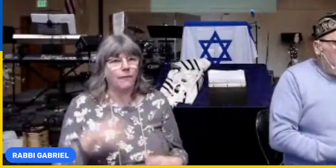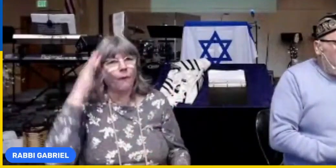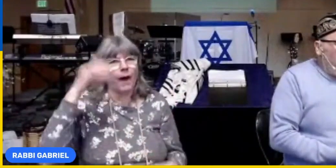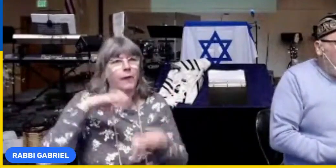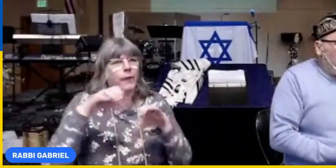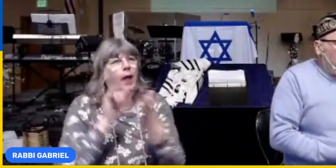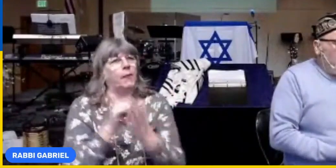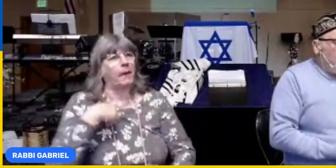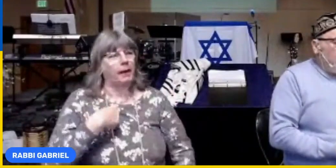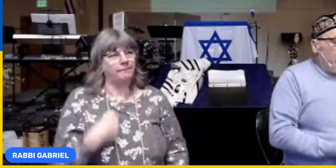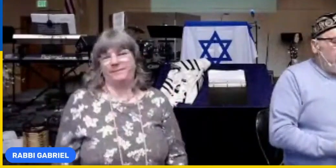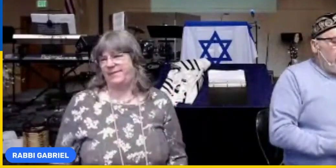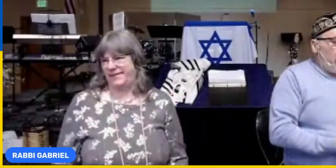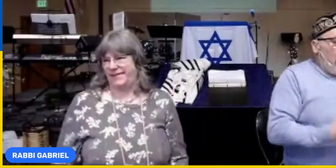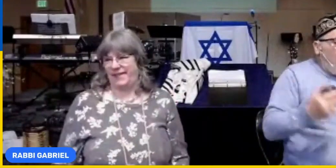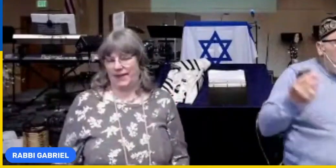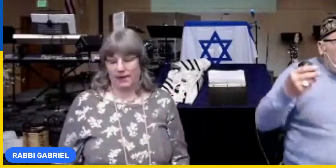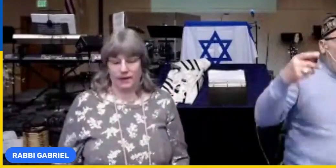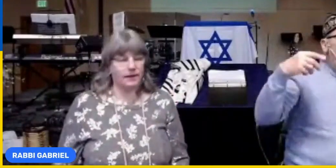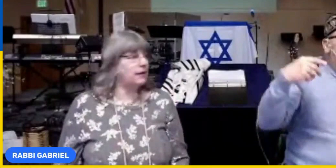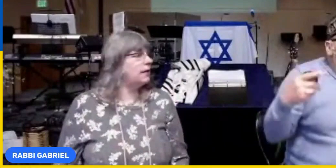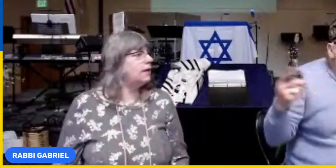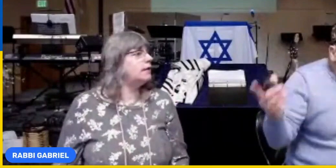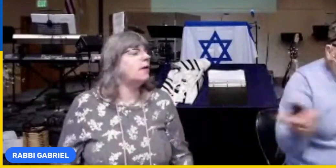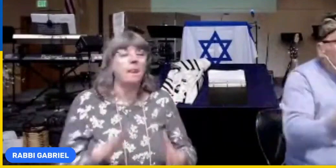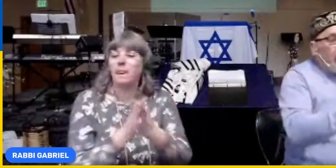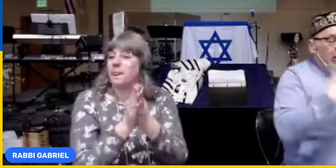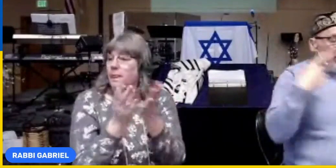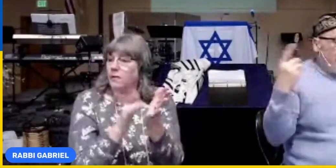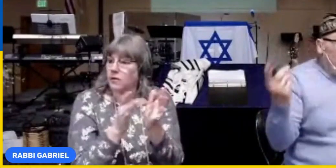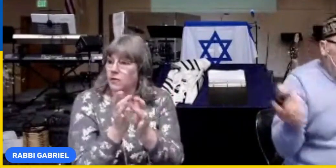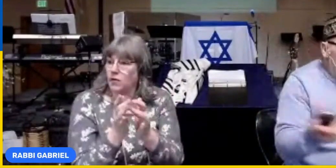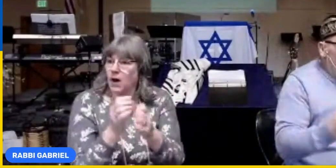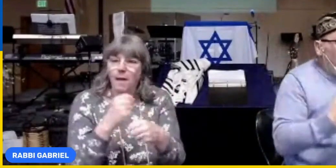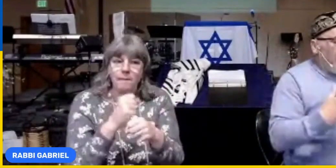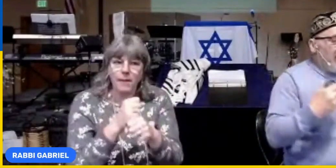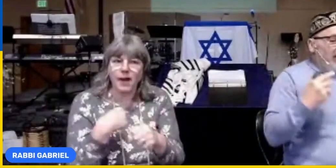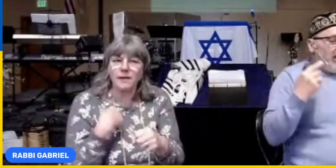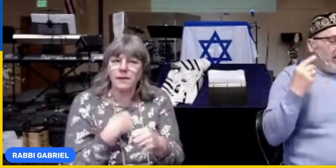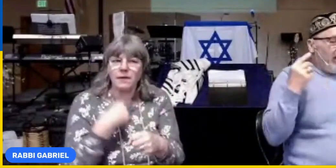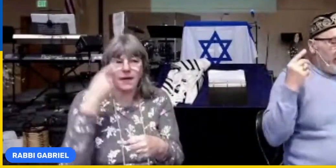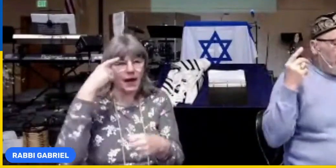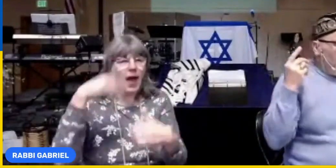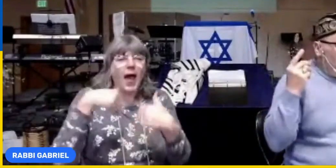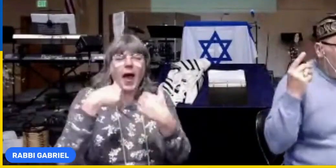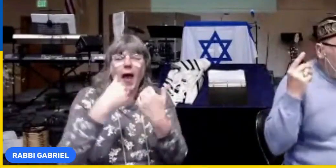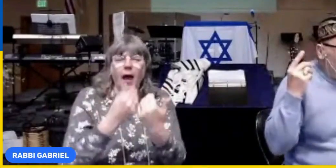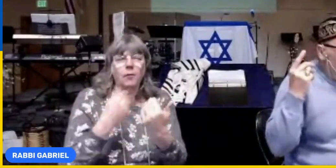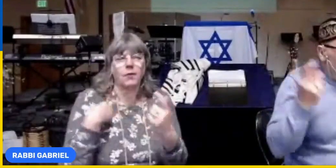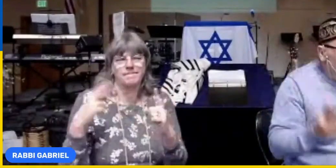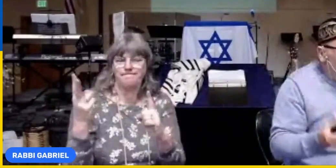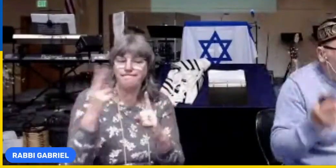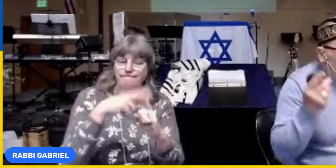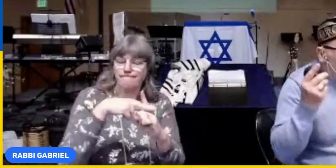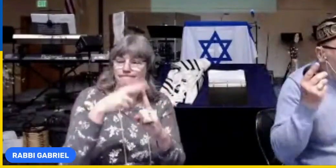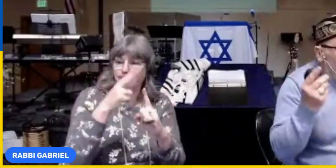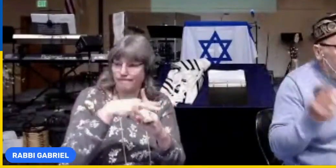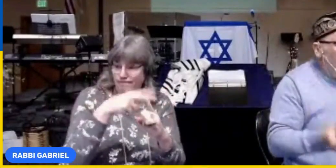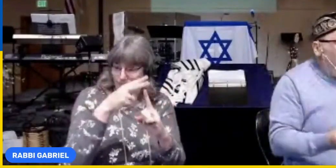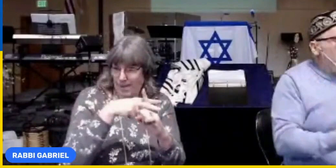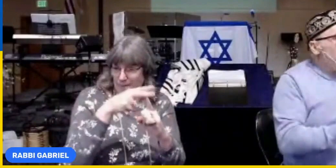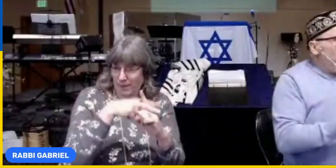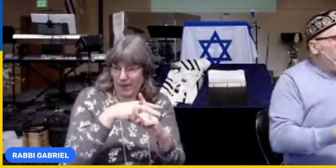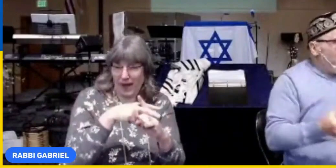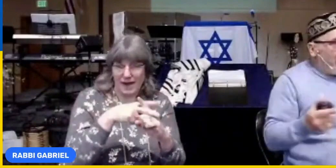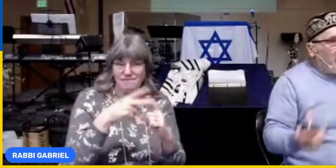So they were written for us. So how do we today, as the end